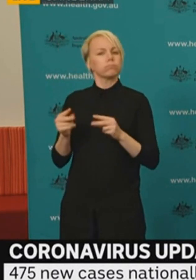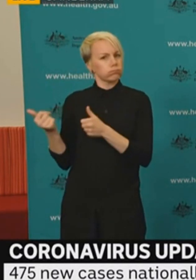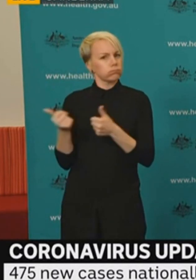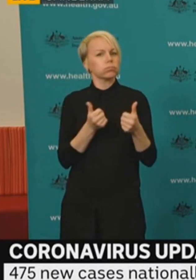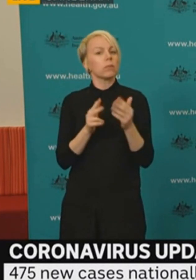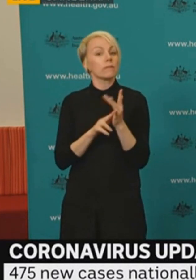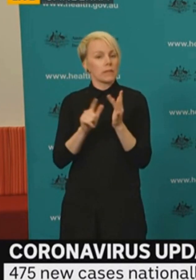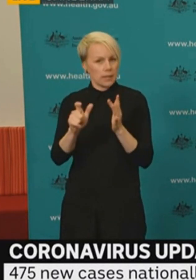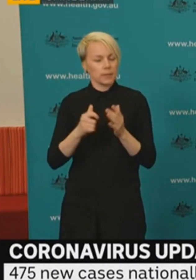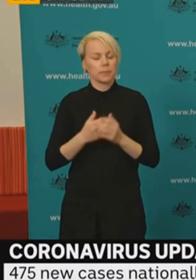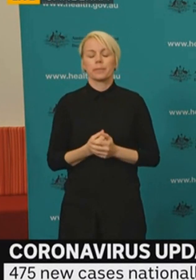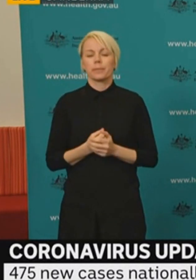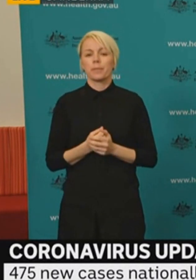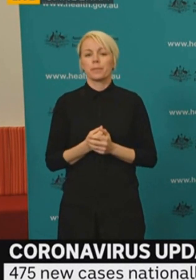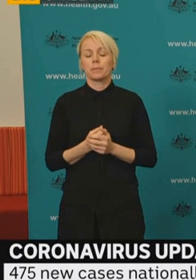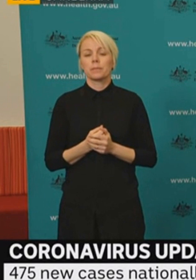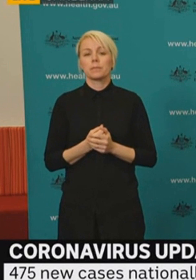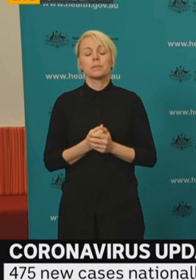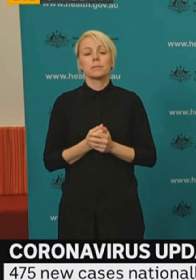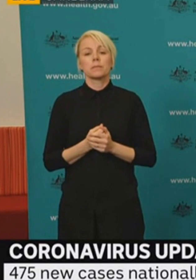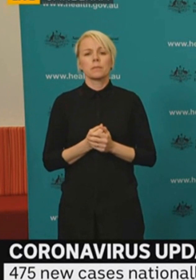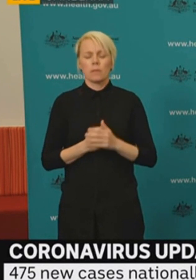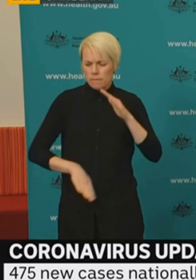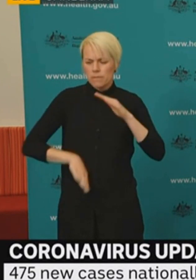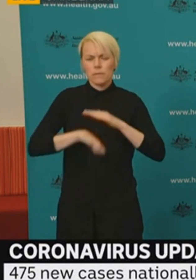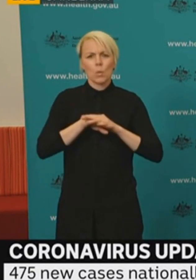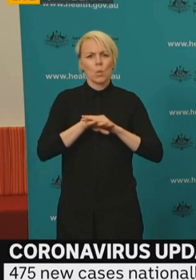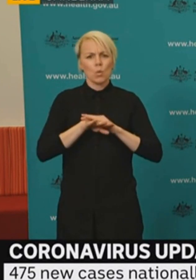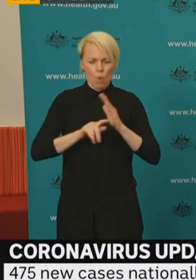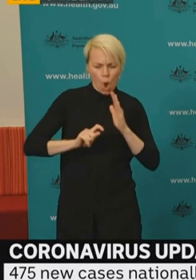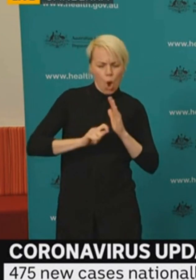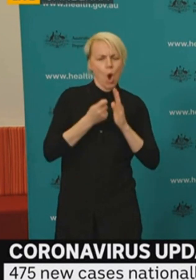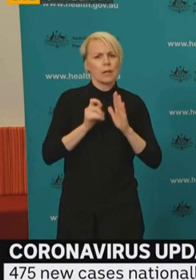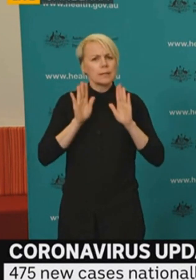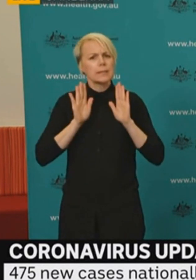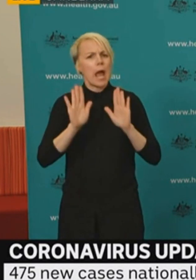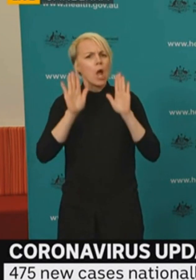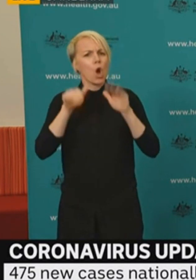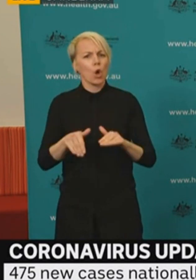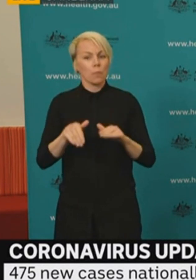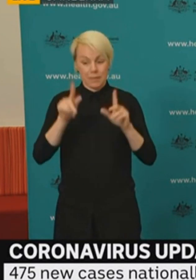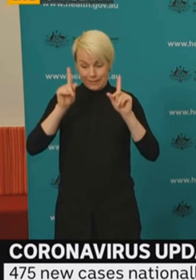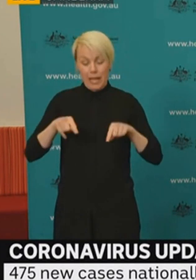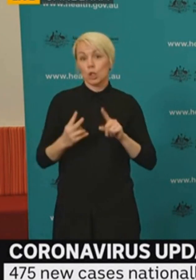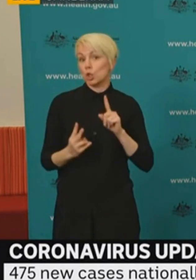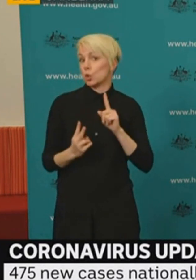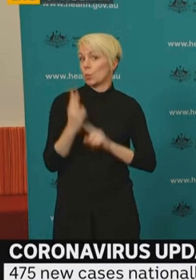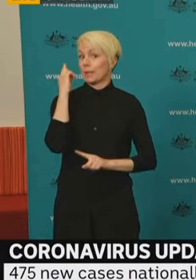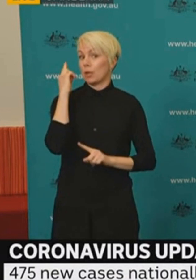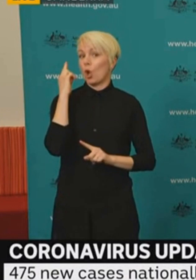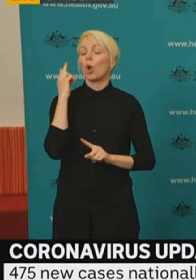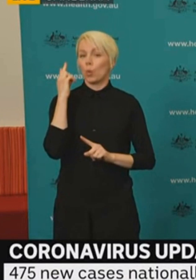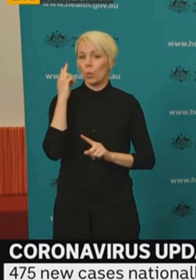are only 2 weeks from the stage 3 restrictions, just over 2 weeks since they were brought in, and of course the mandatory mask